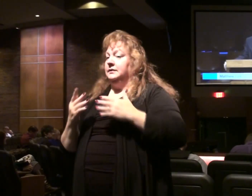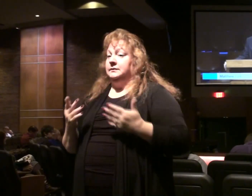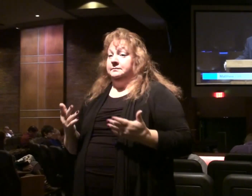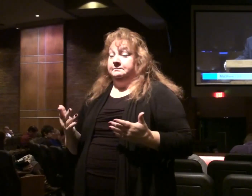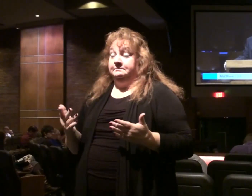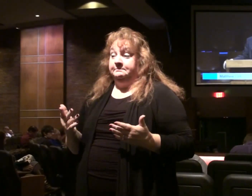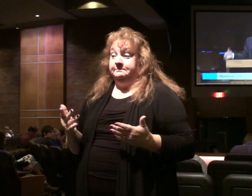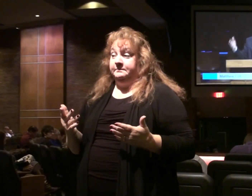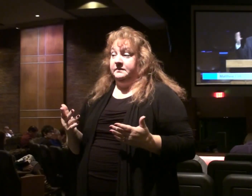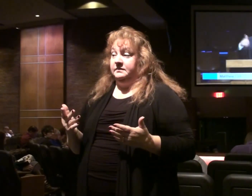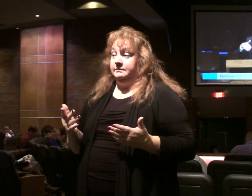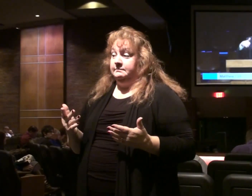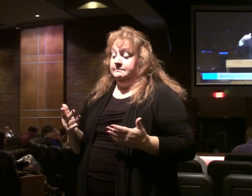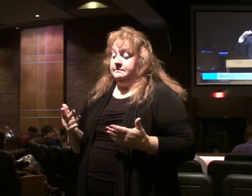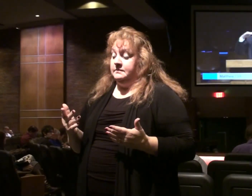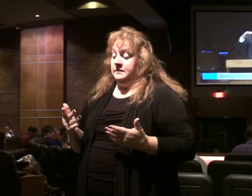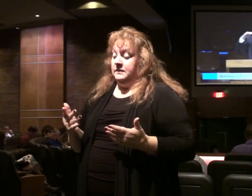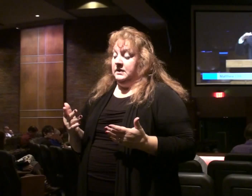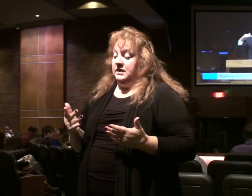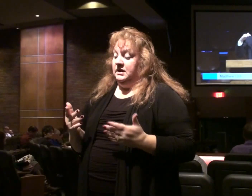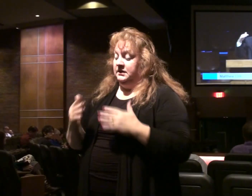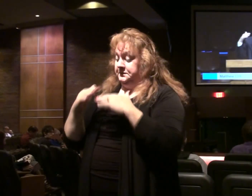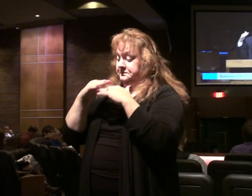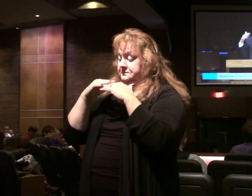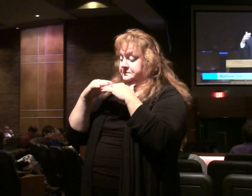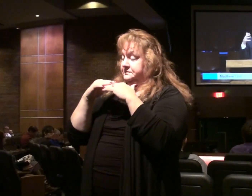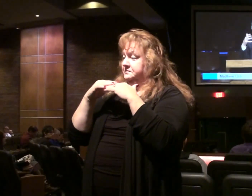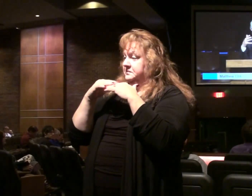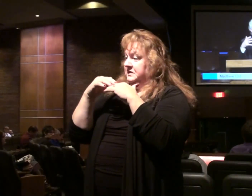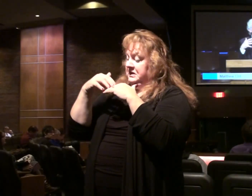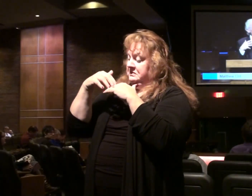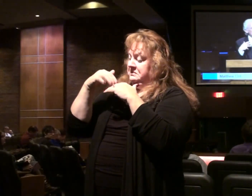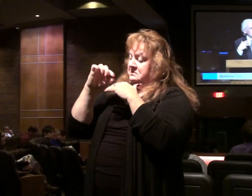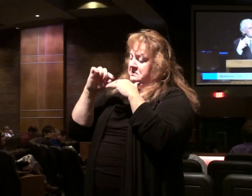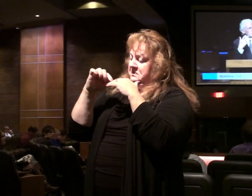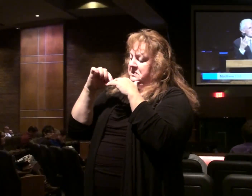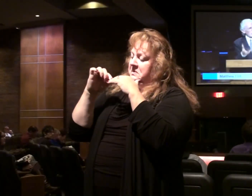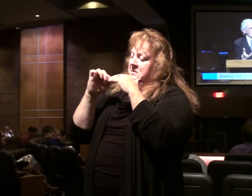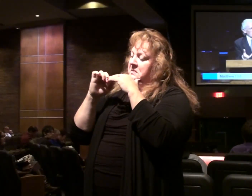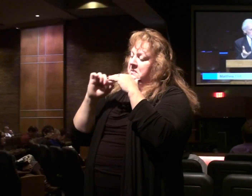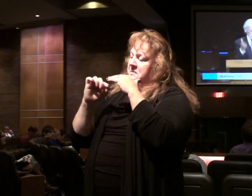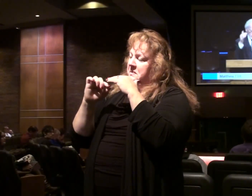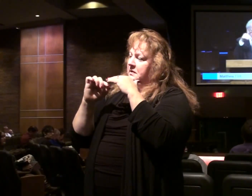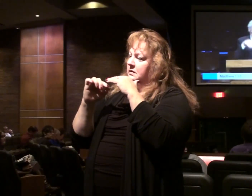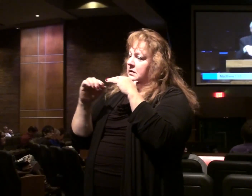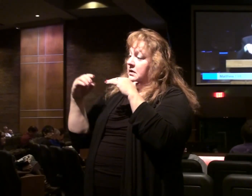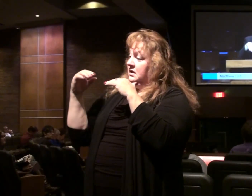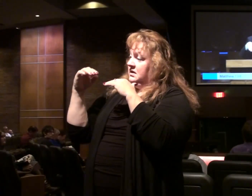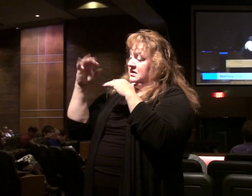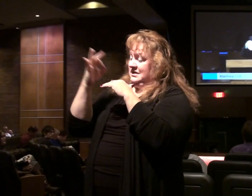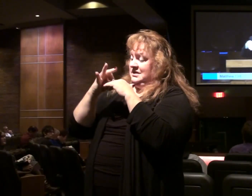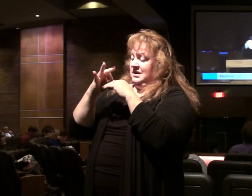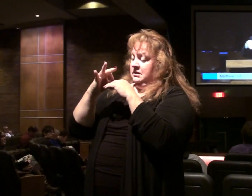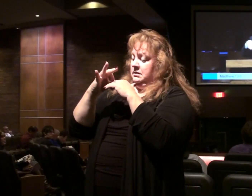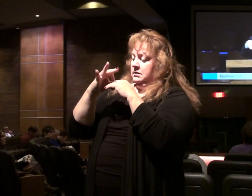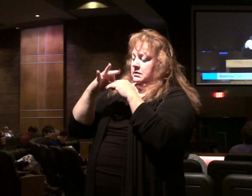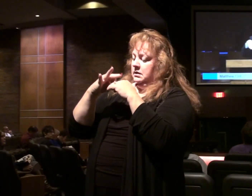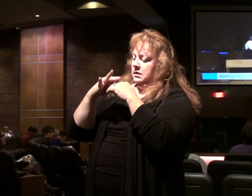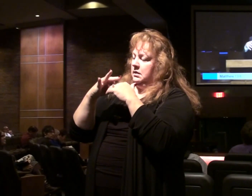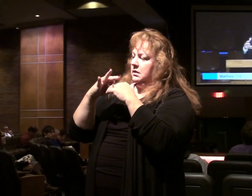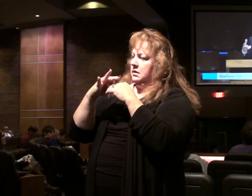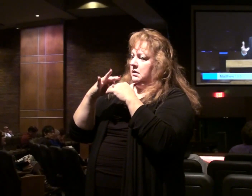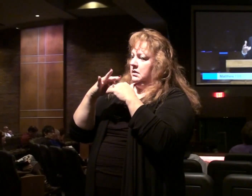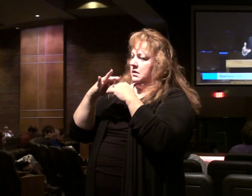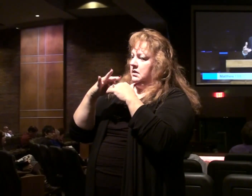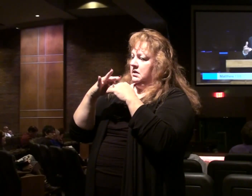Well, obviously, if the soil was that shallow, the seed's thrown down, it doesn't go down far.